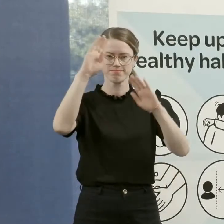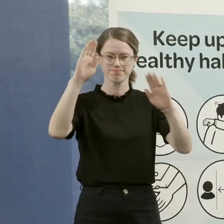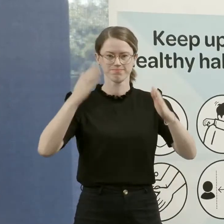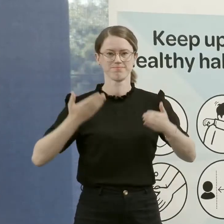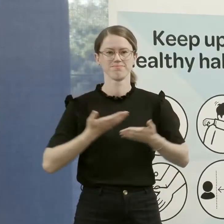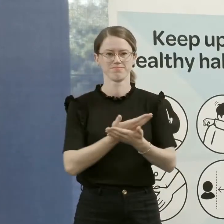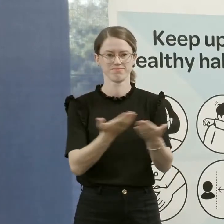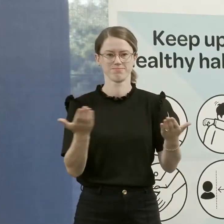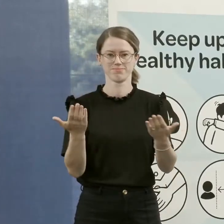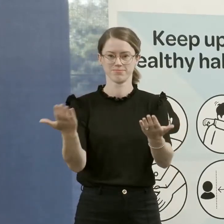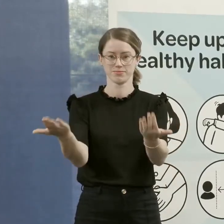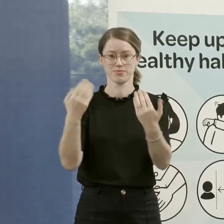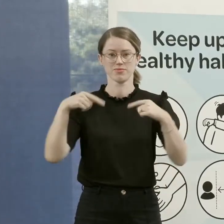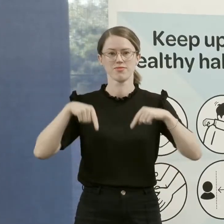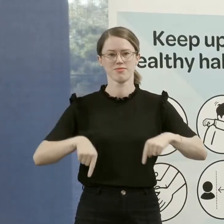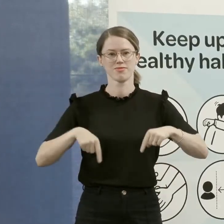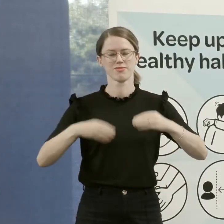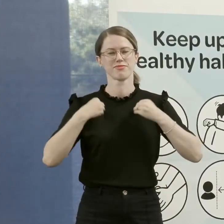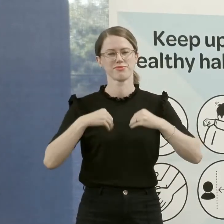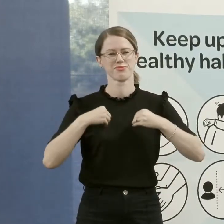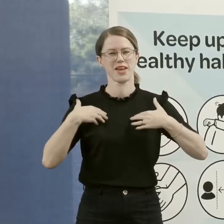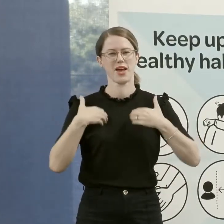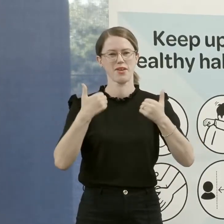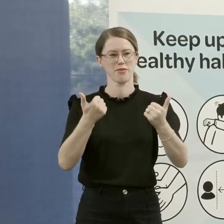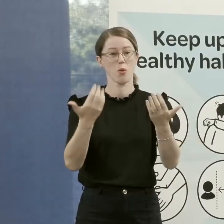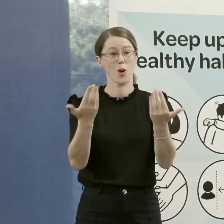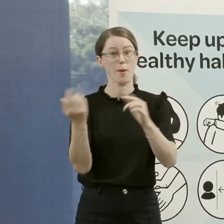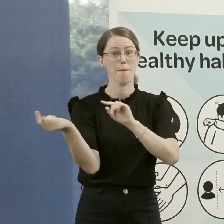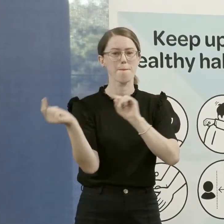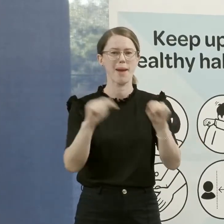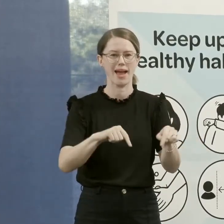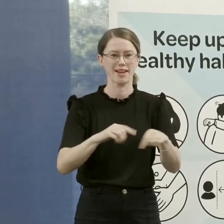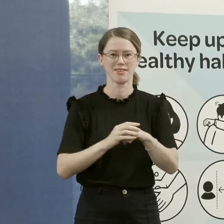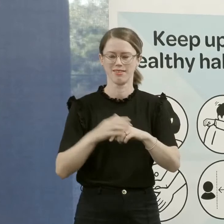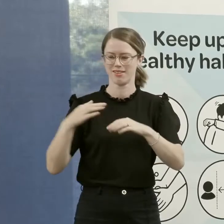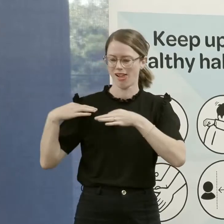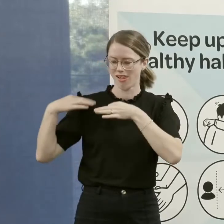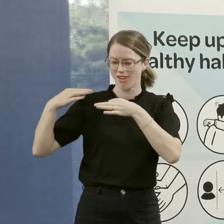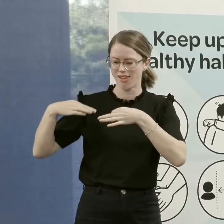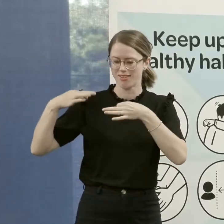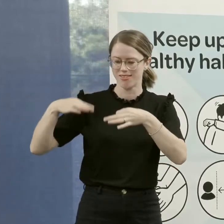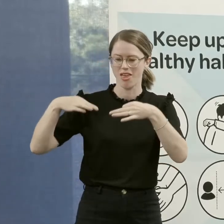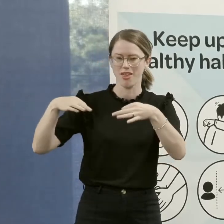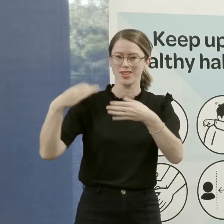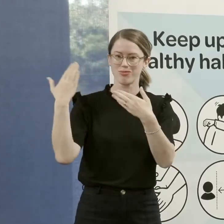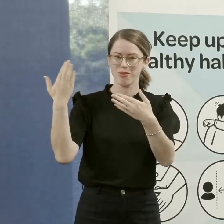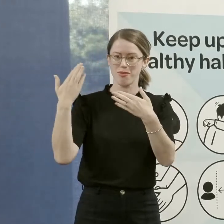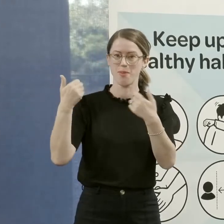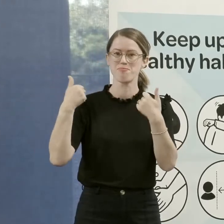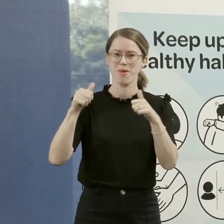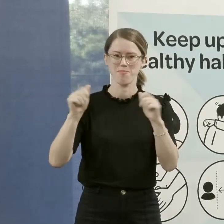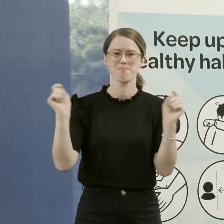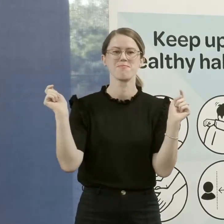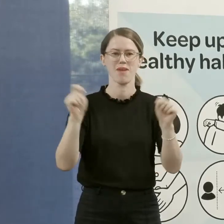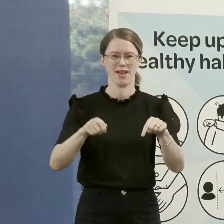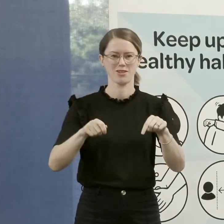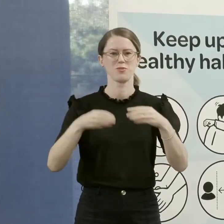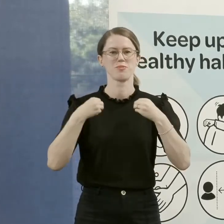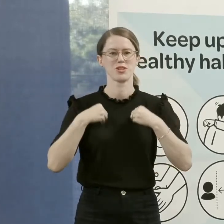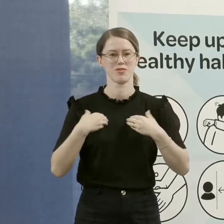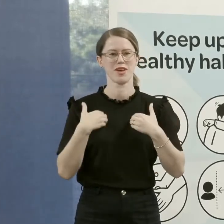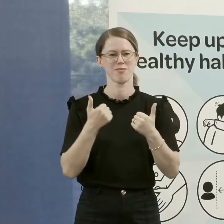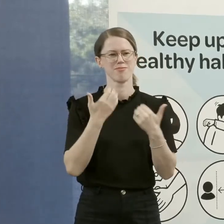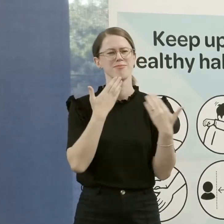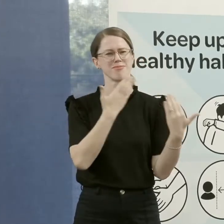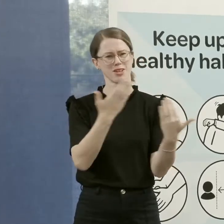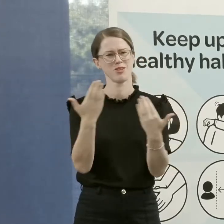Katoa, no mai haere mai ki tau manatu hauora. Welcome back after a bit of a break to the Ministry of Health. Thanks